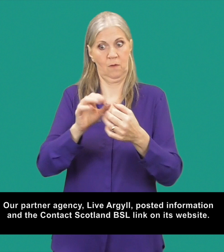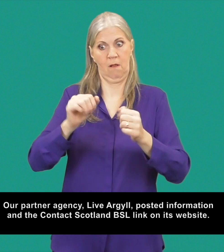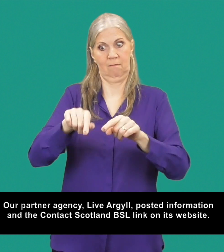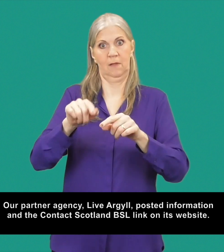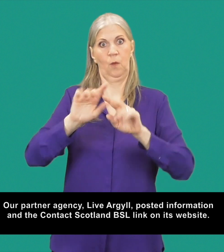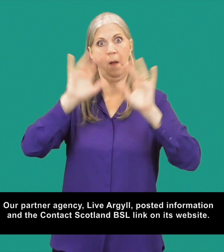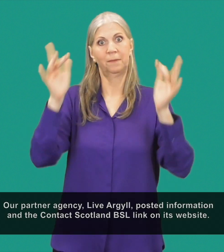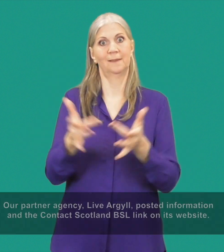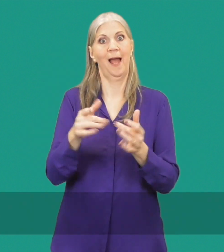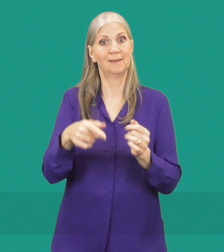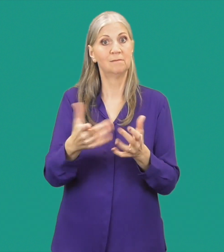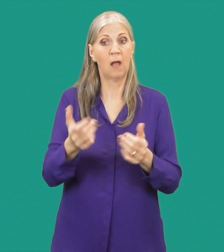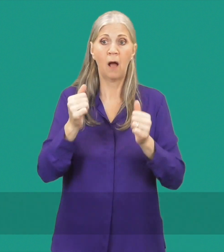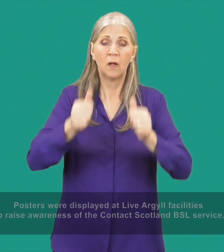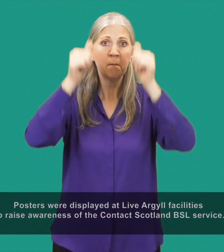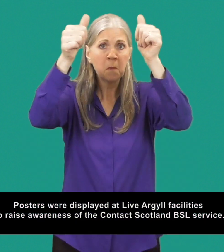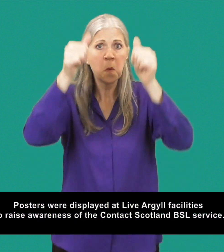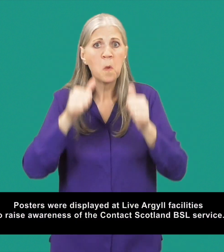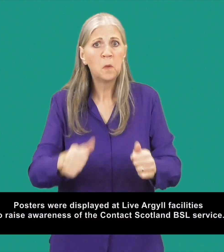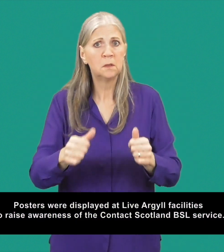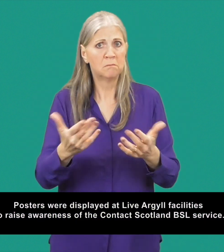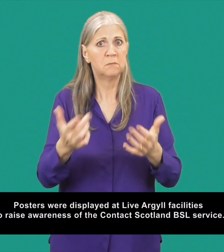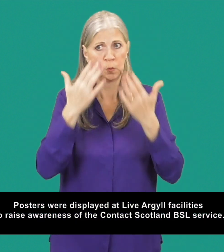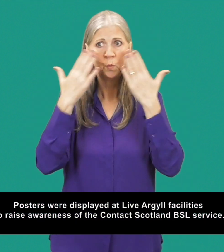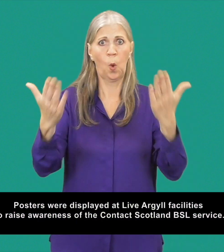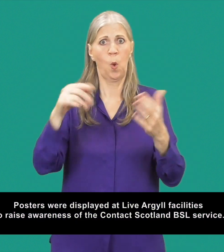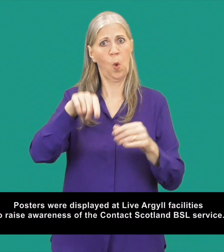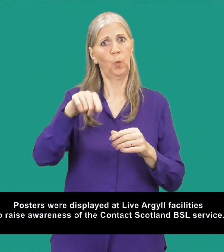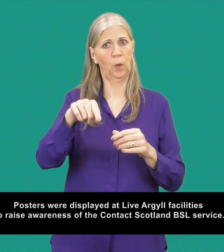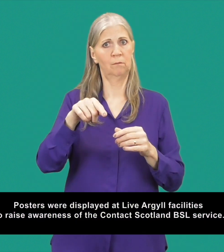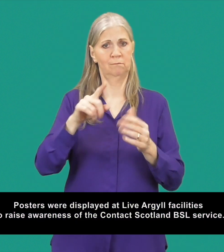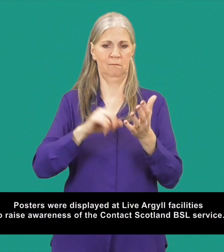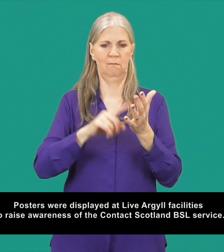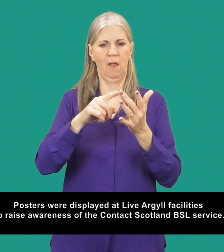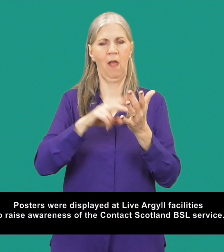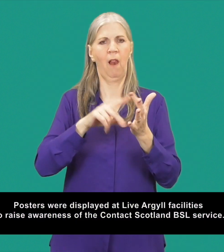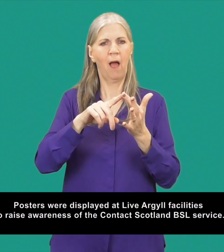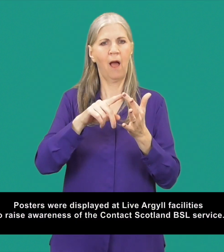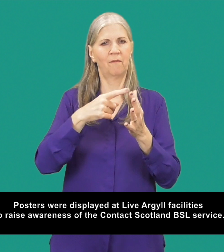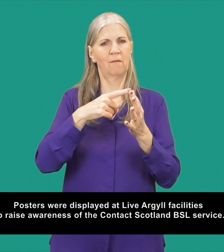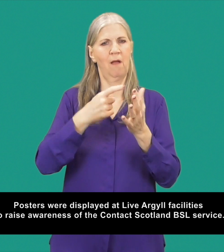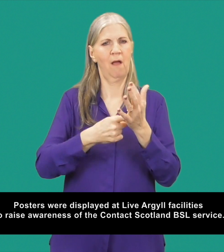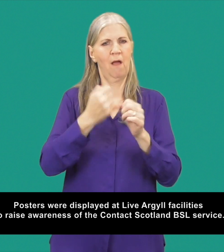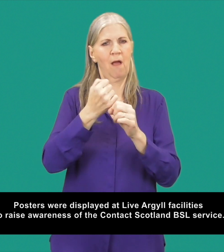Posters were displayed at Live Argyll facilities to raise awareness of the Contact Scotland BSL service.